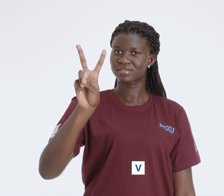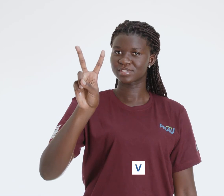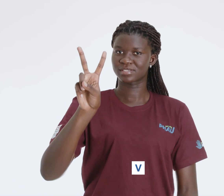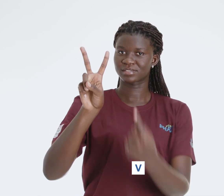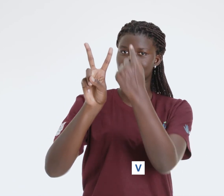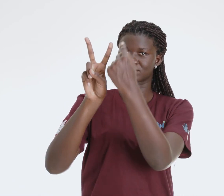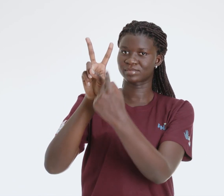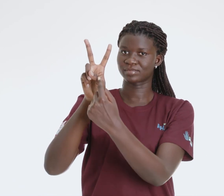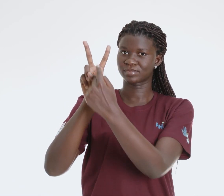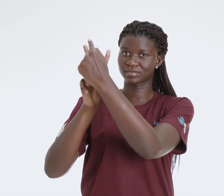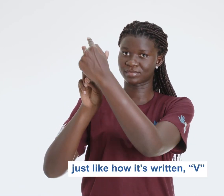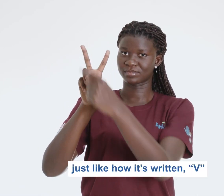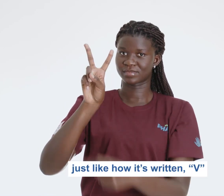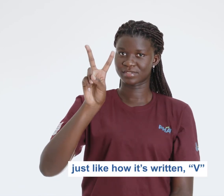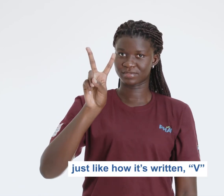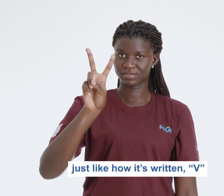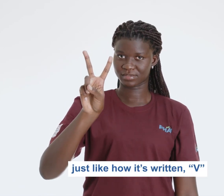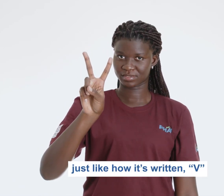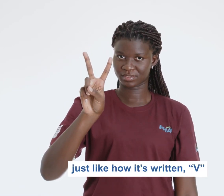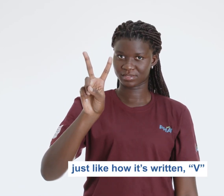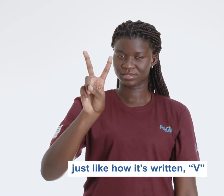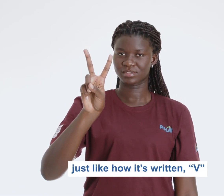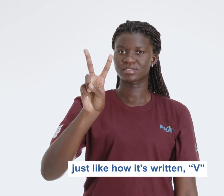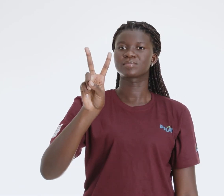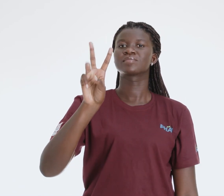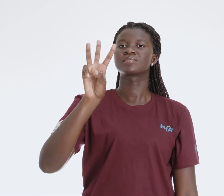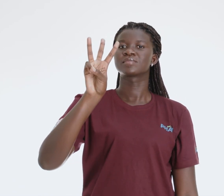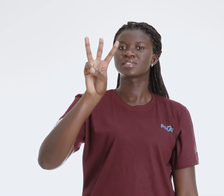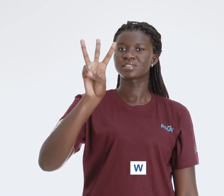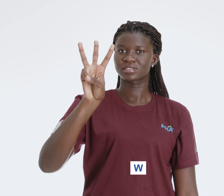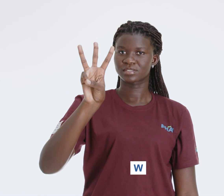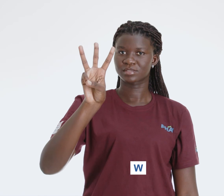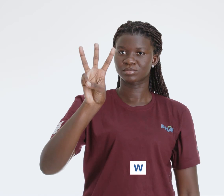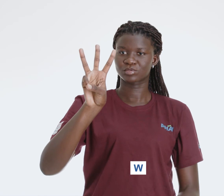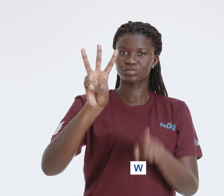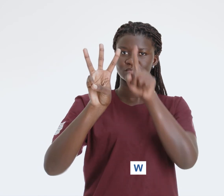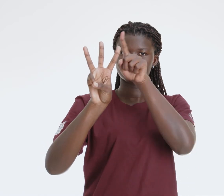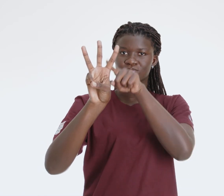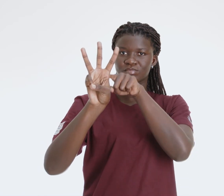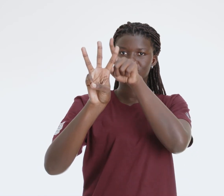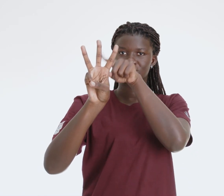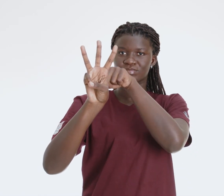V, just like how it's written. V, W,